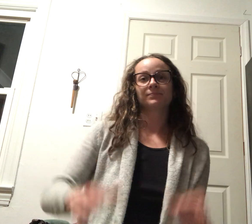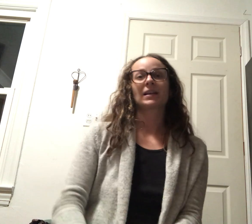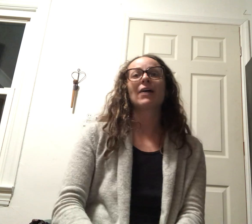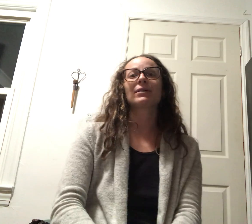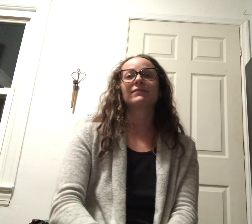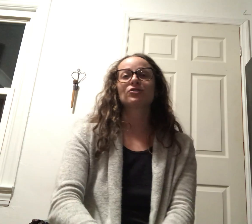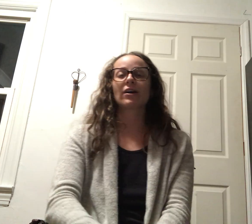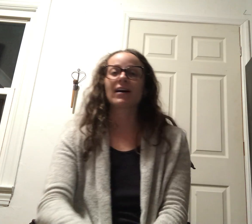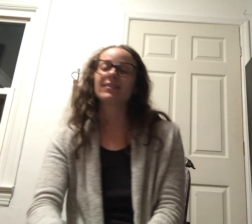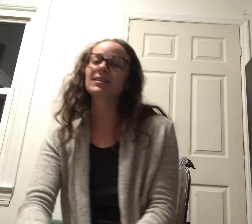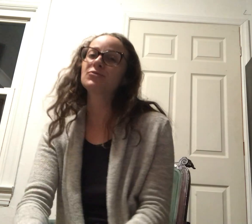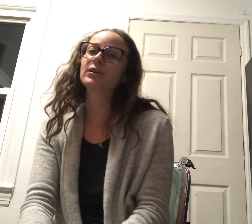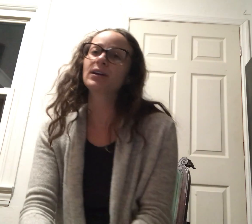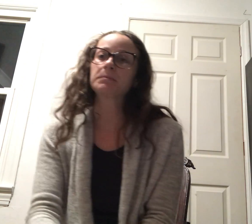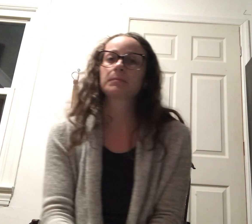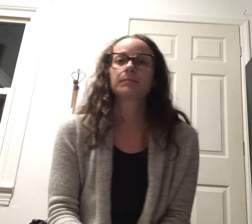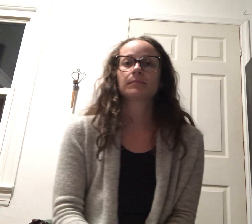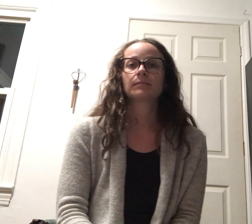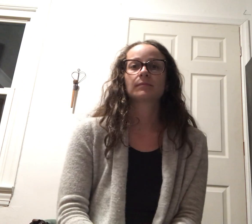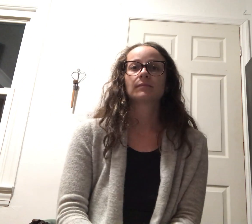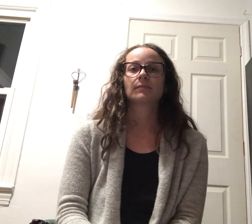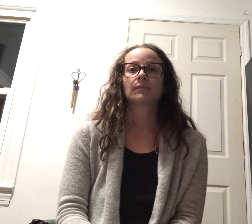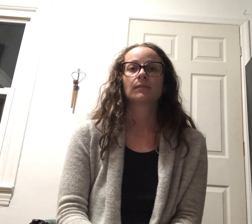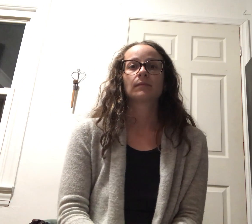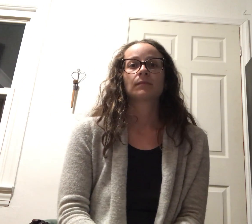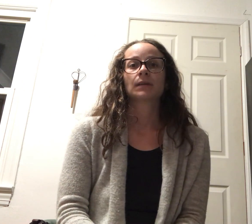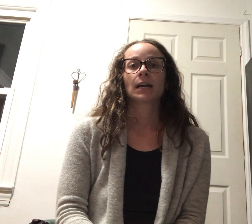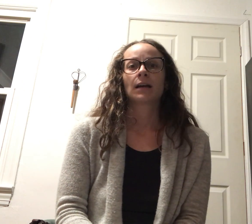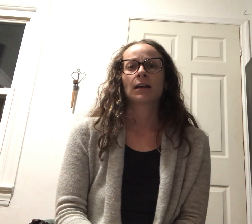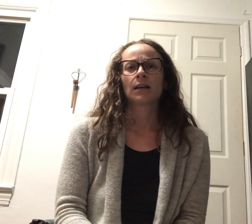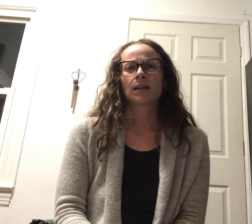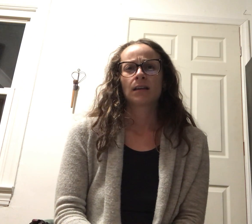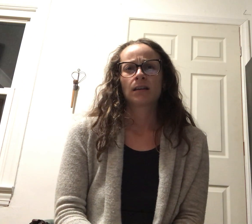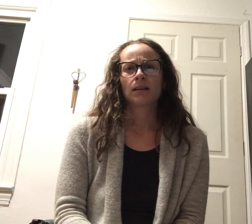I really have to try that. That sounds really good. It's a lot of food. It's a lot of food.